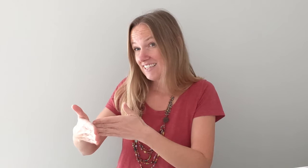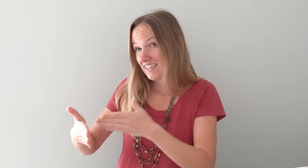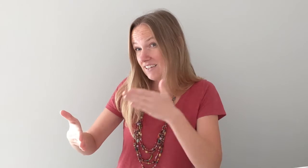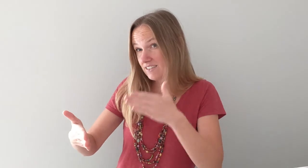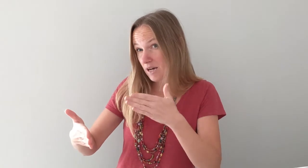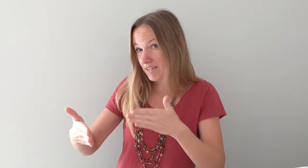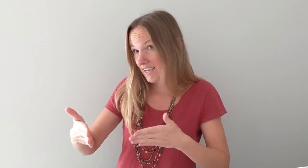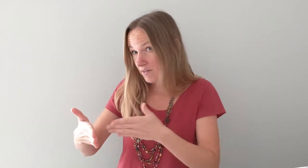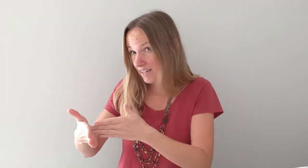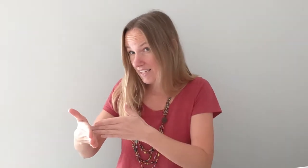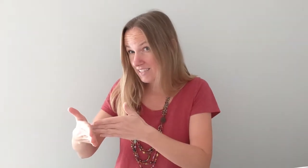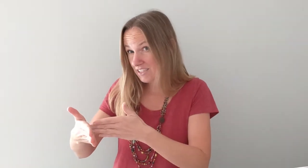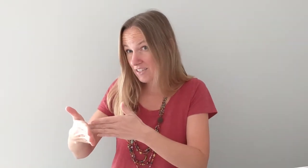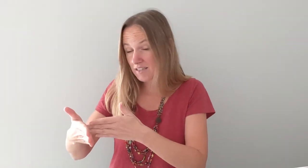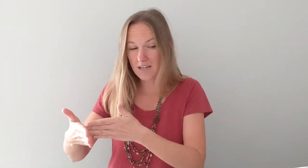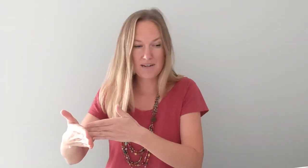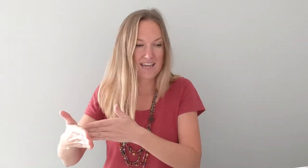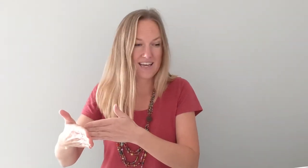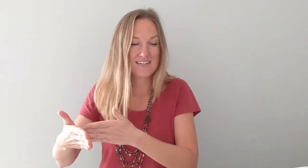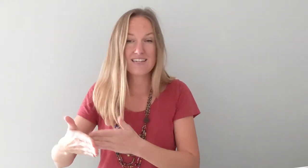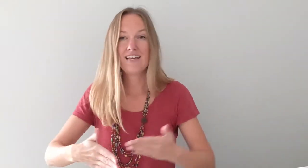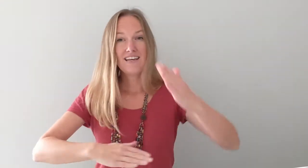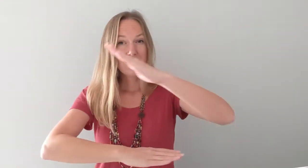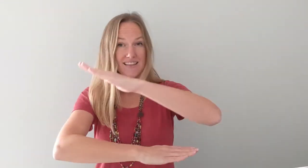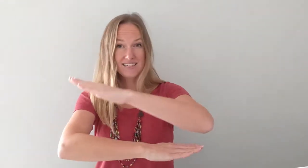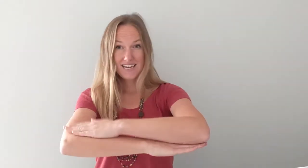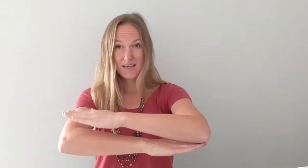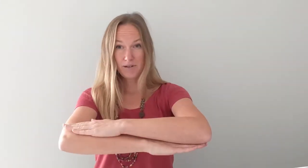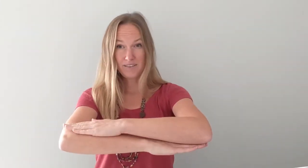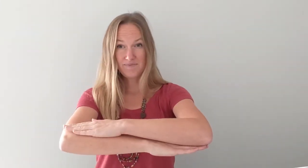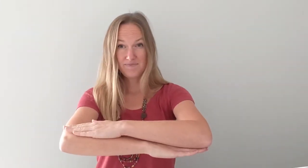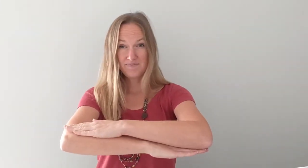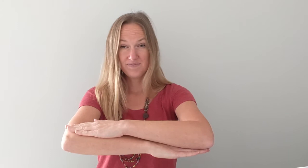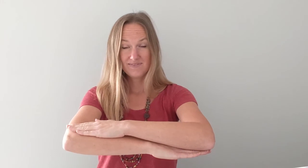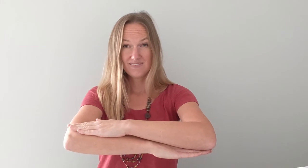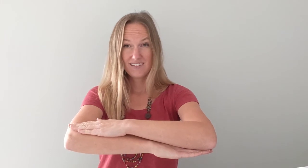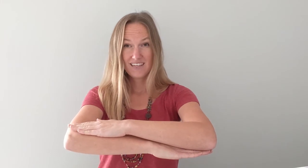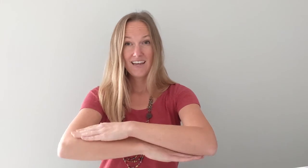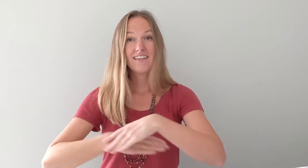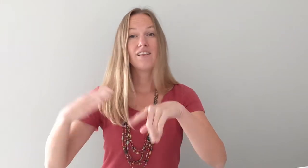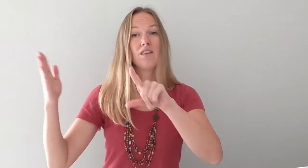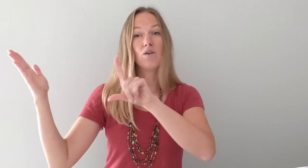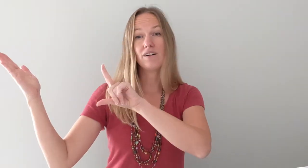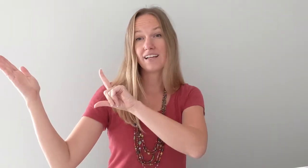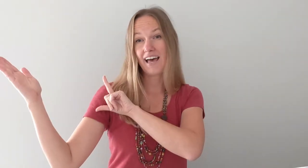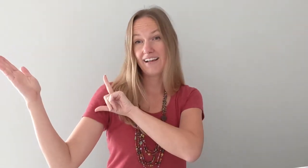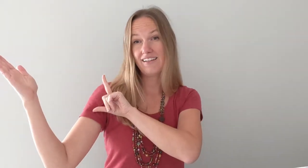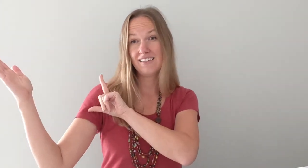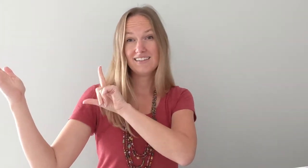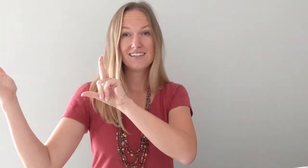your dominant hand running into your non-dominant hand, the table, and then Lord, L,